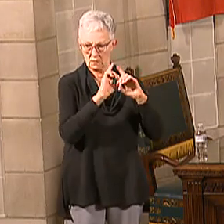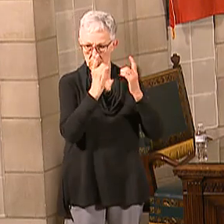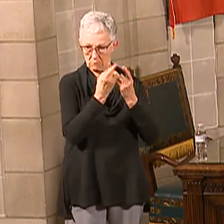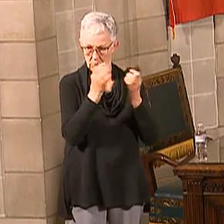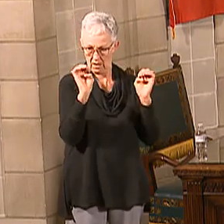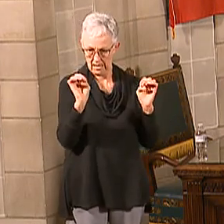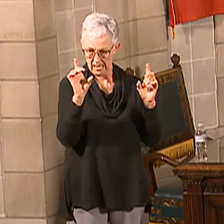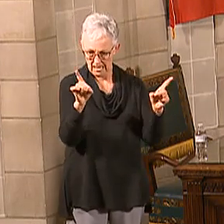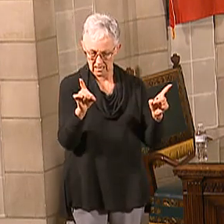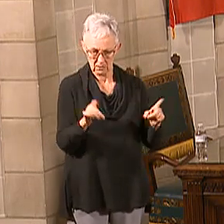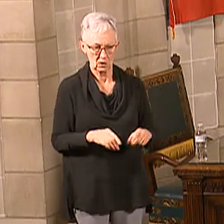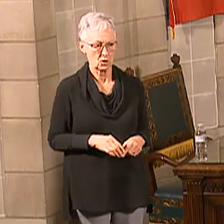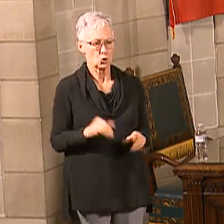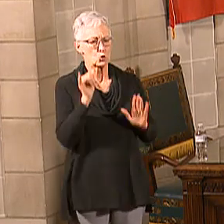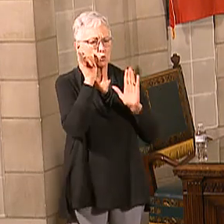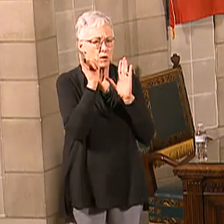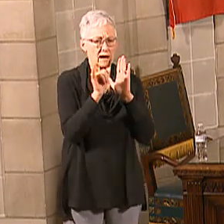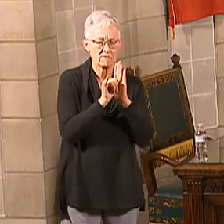students from low-income